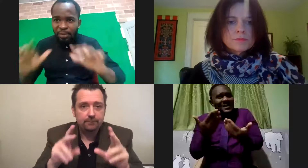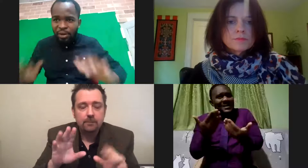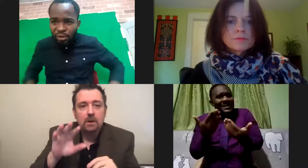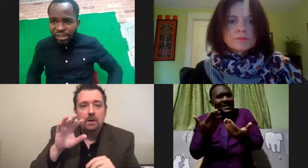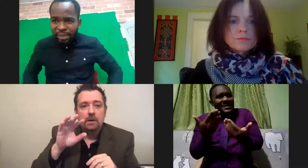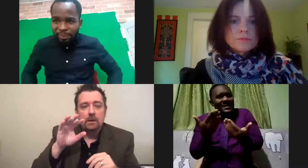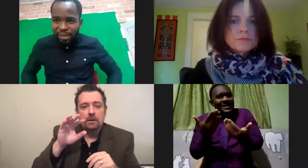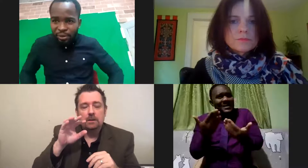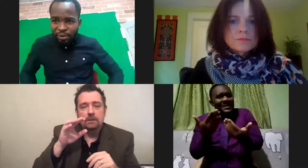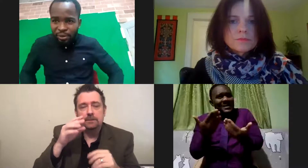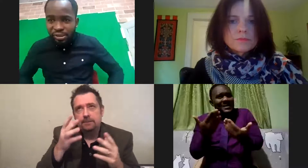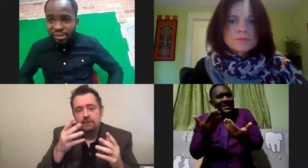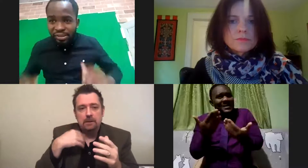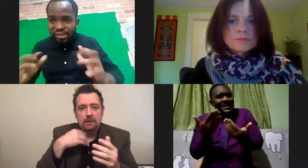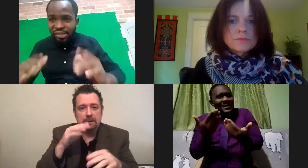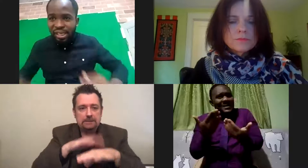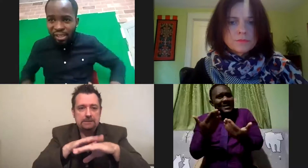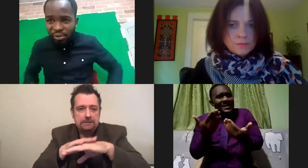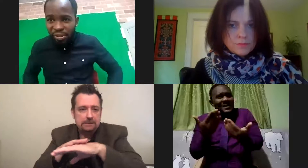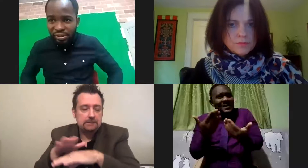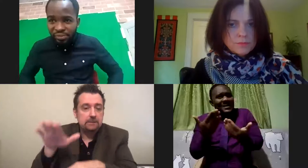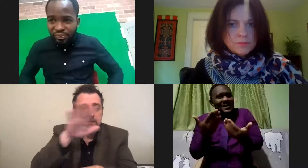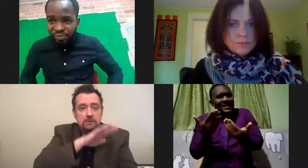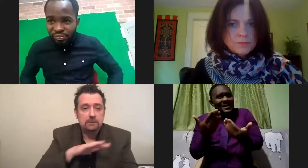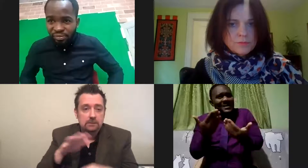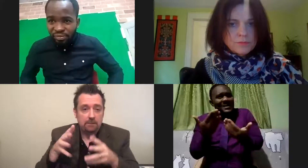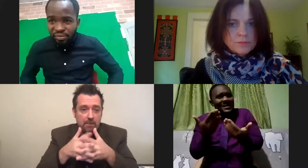I'm not going to type, I'm going to use sign language.